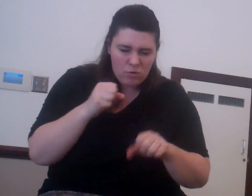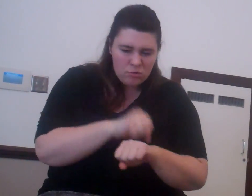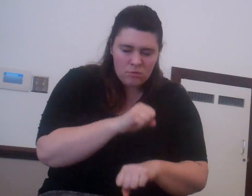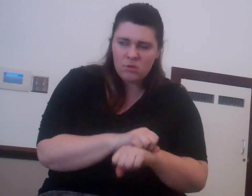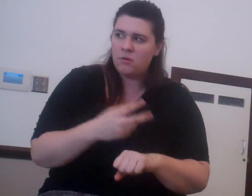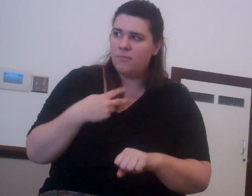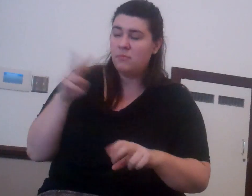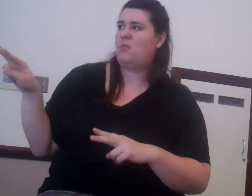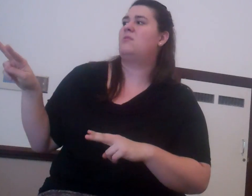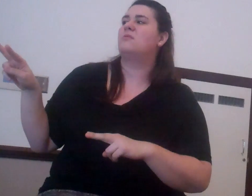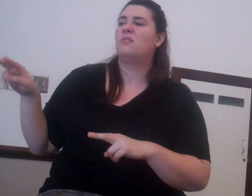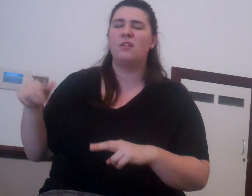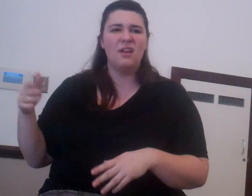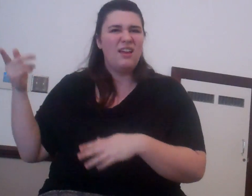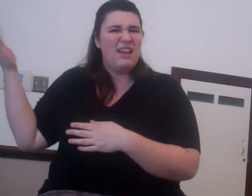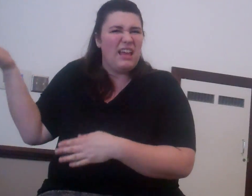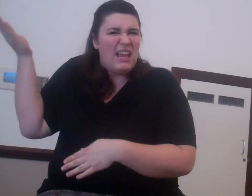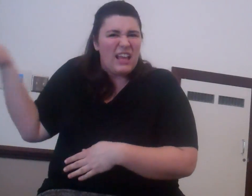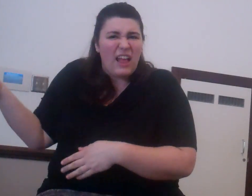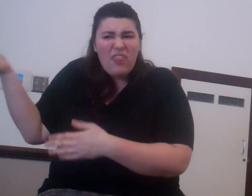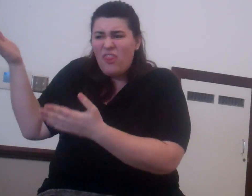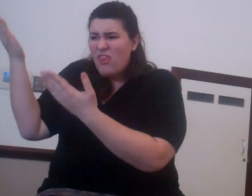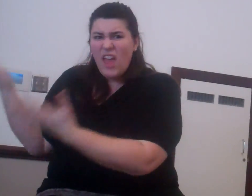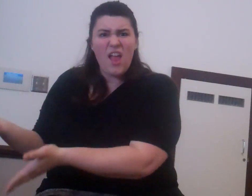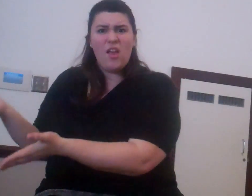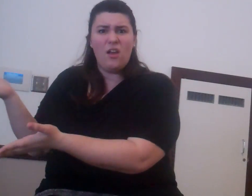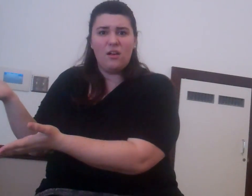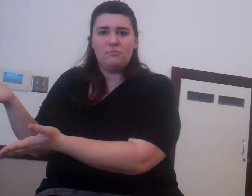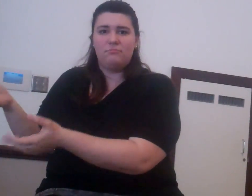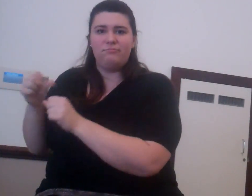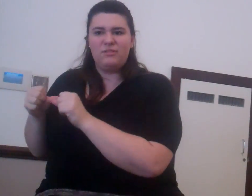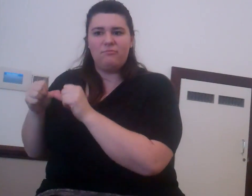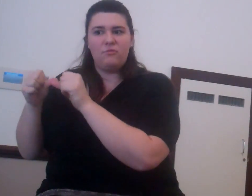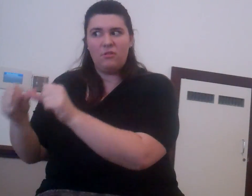it's pretty awesome because I married mine. But you know, you